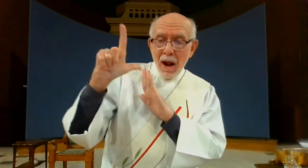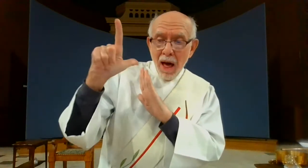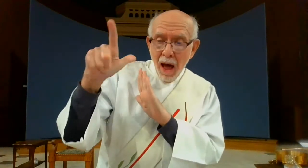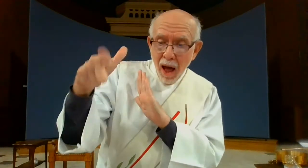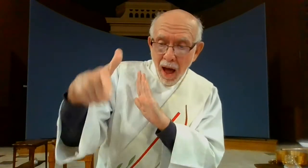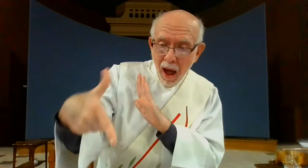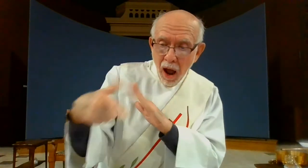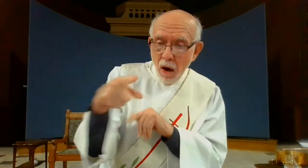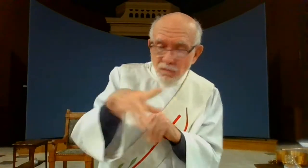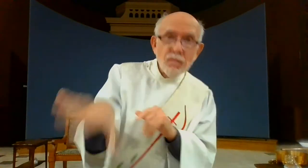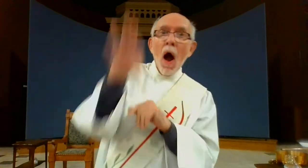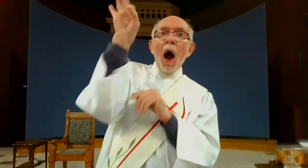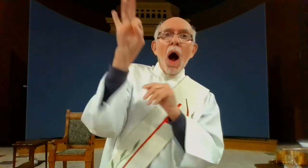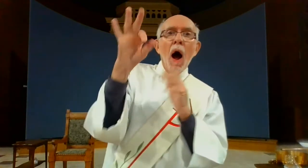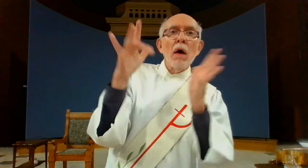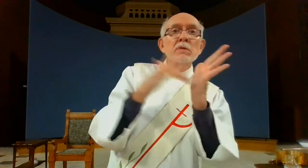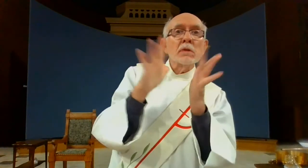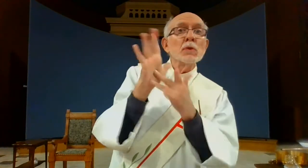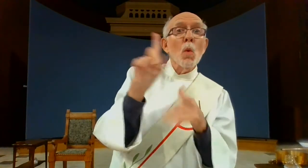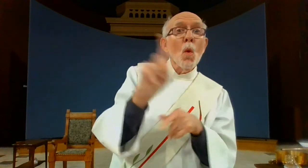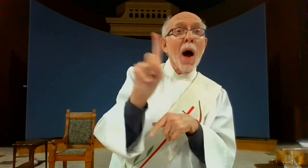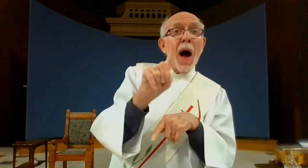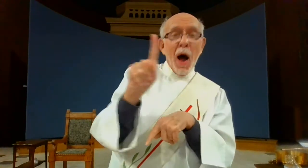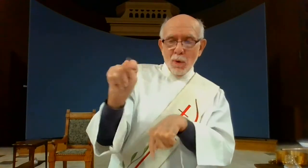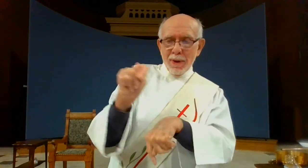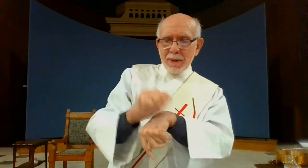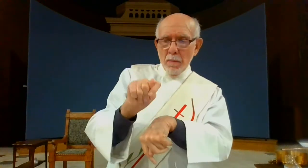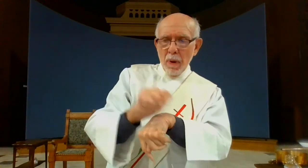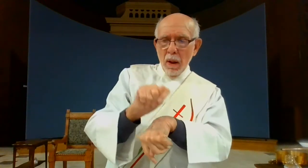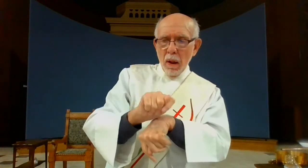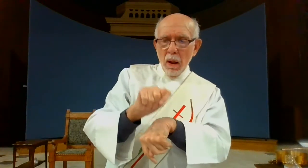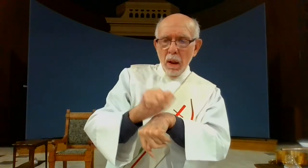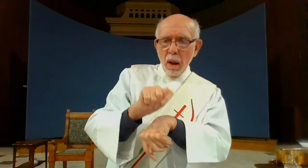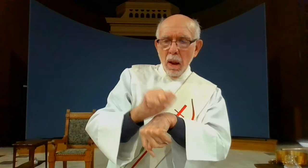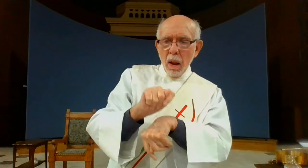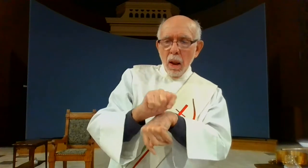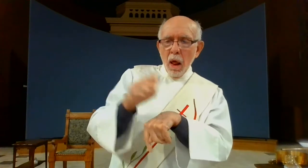After 3 days, they found him in the temple,